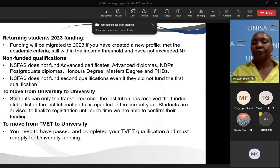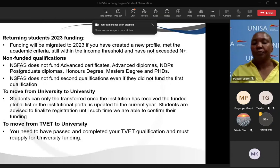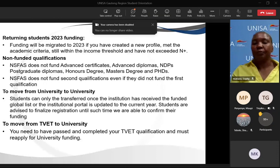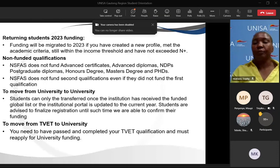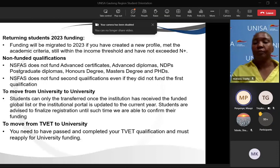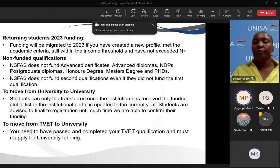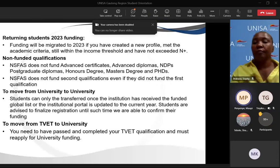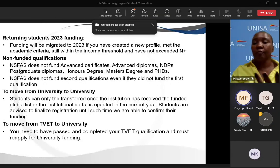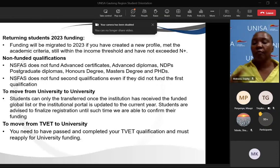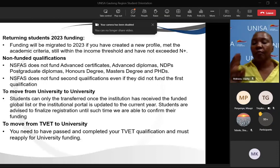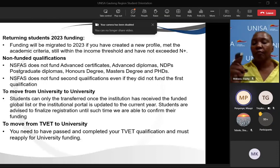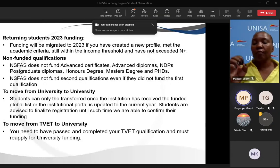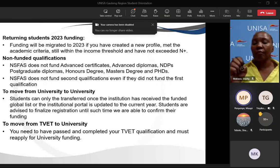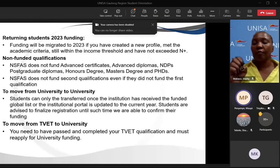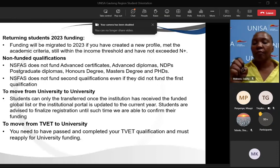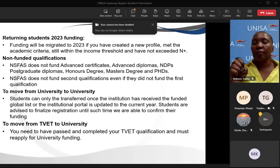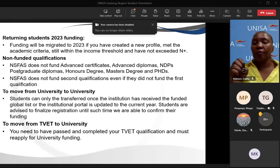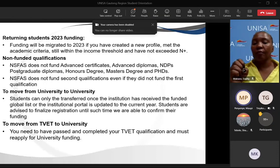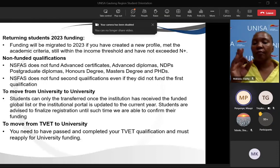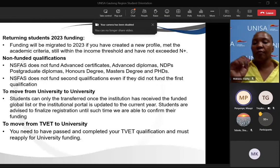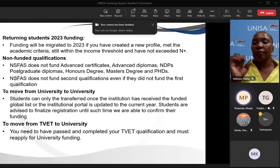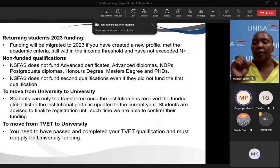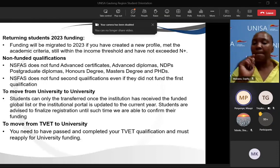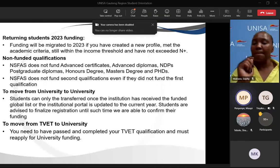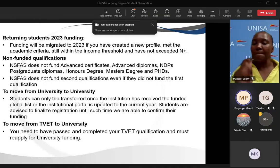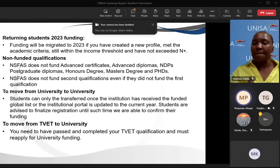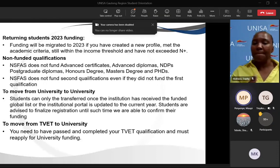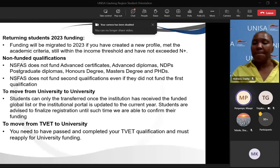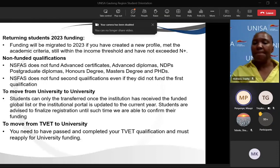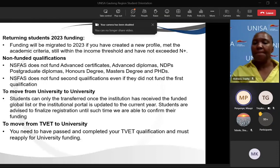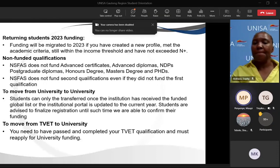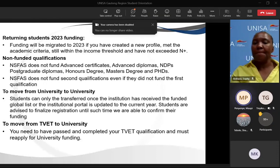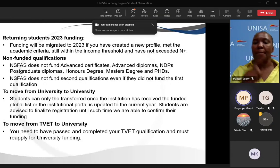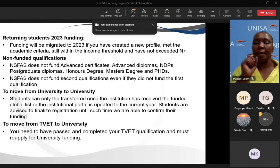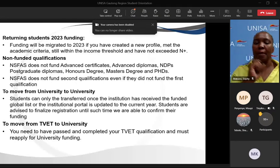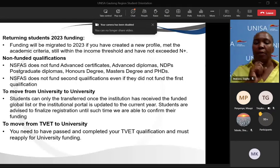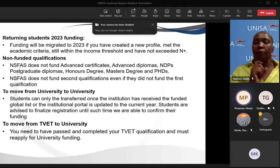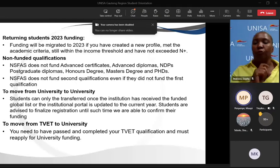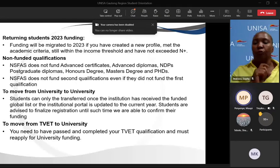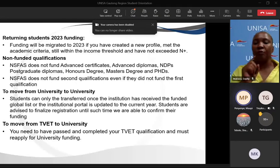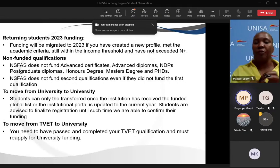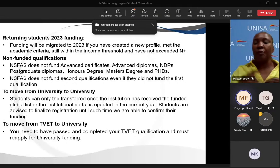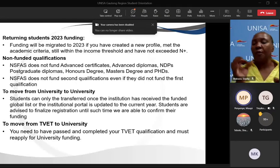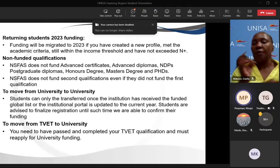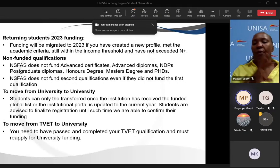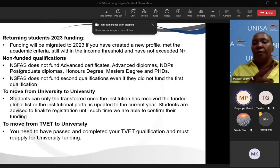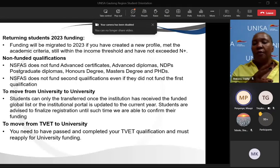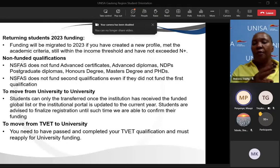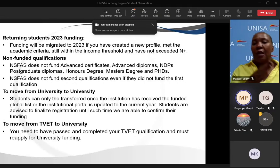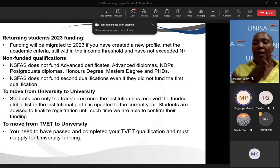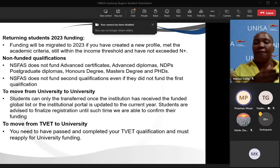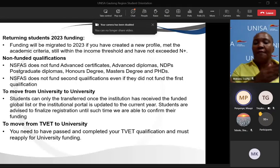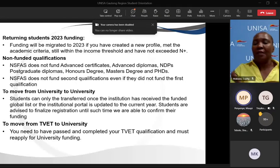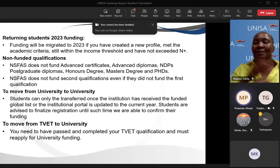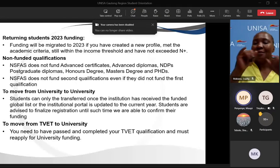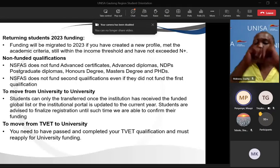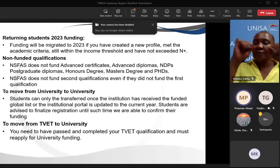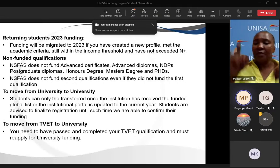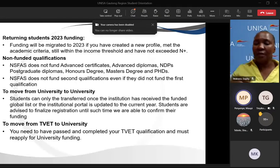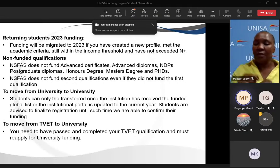never says does not fund the following qualifications Advanced certificates